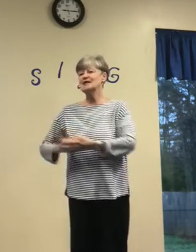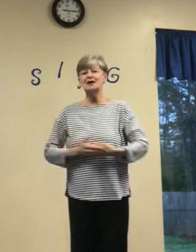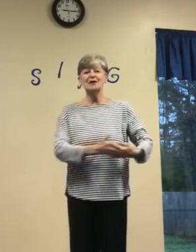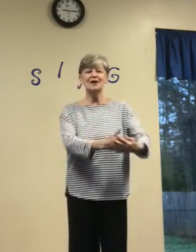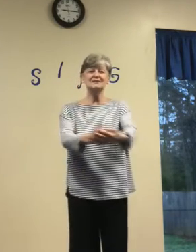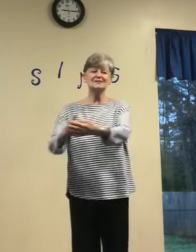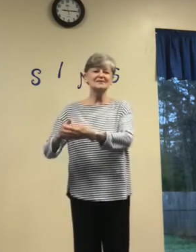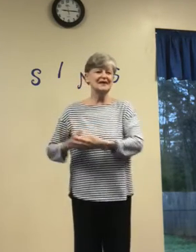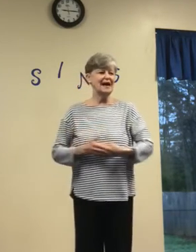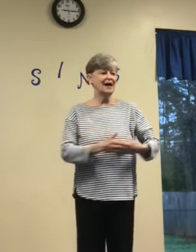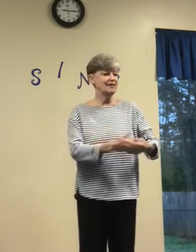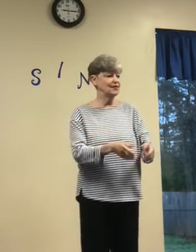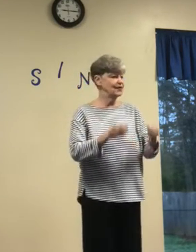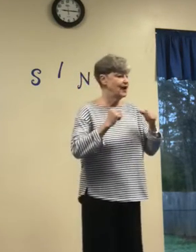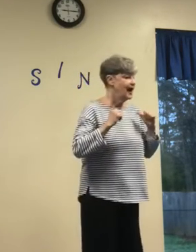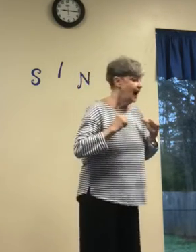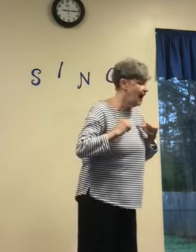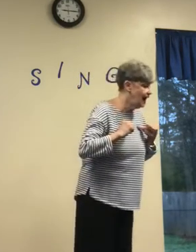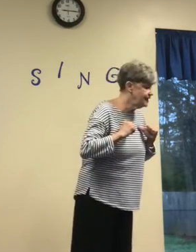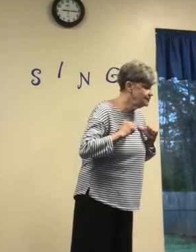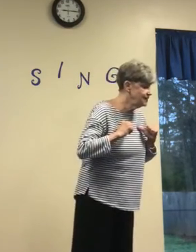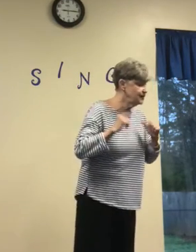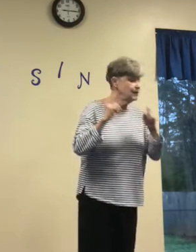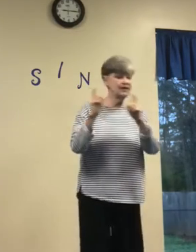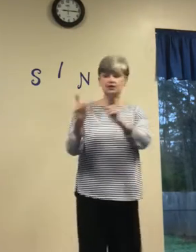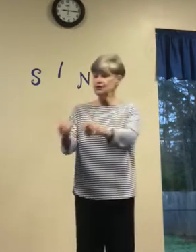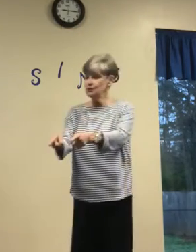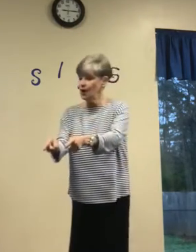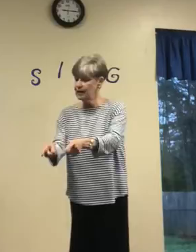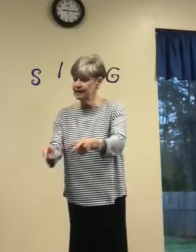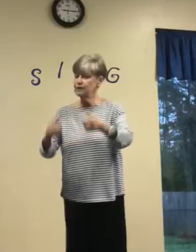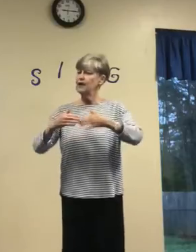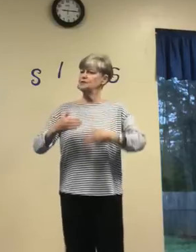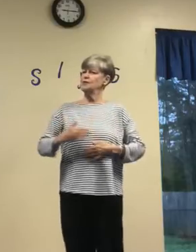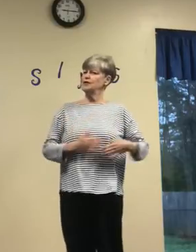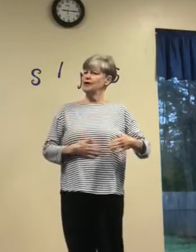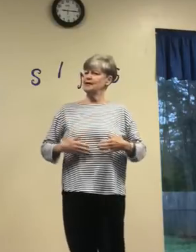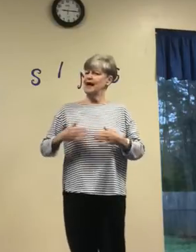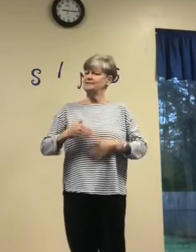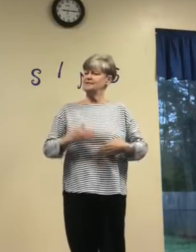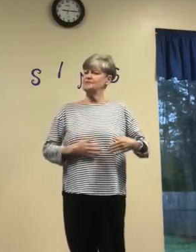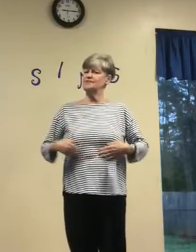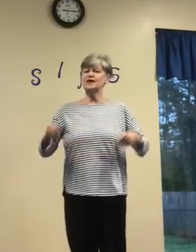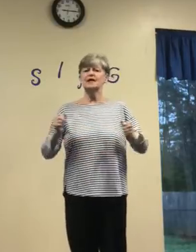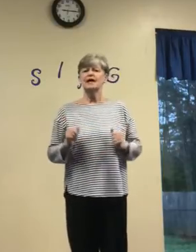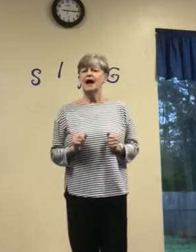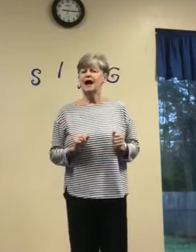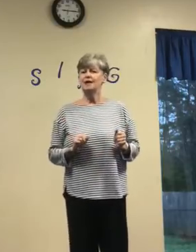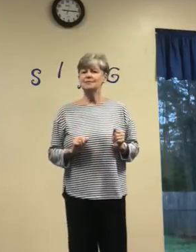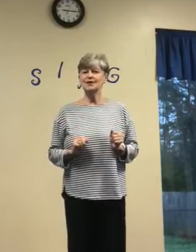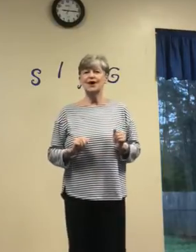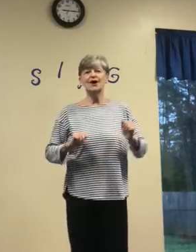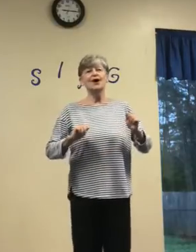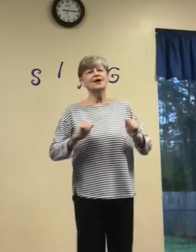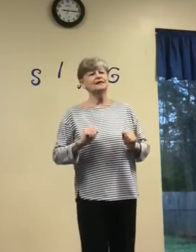are all together. I am here and you are here and we're gonna have some fun. I'm gonna